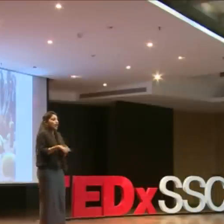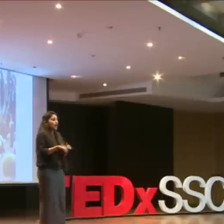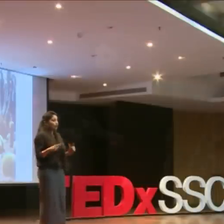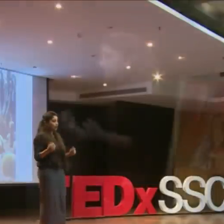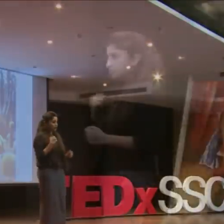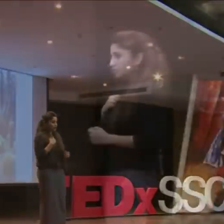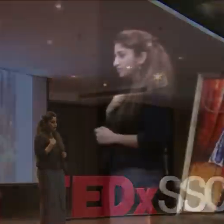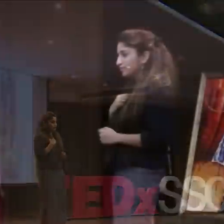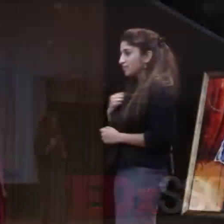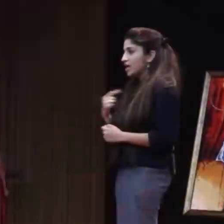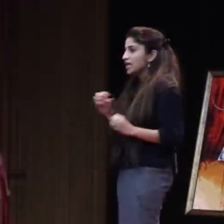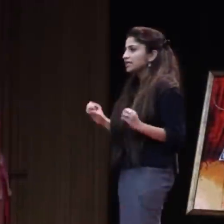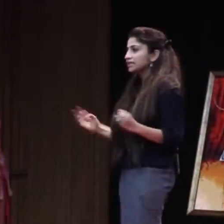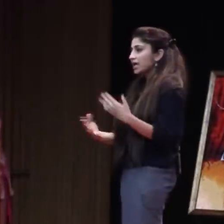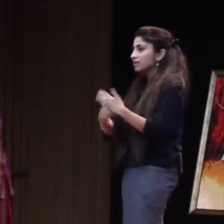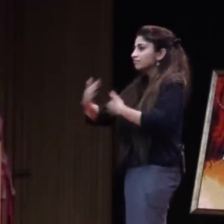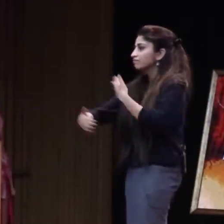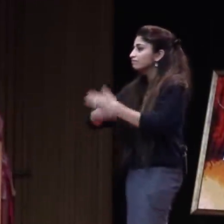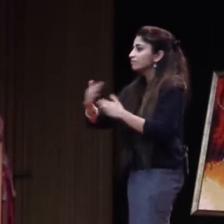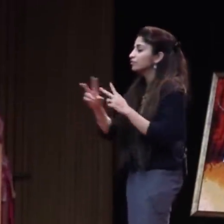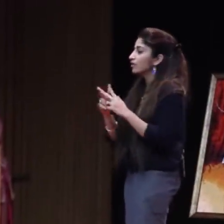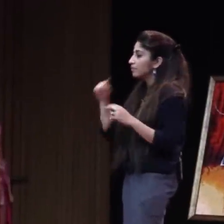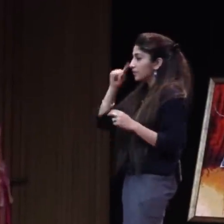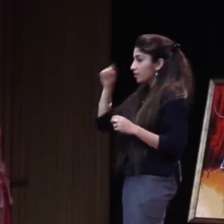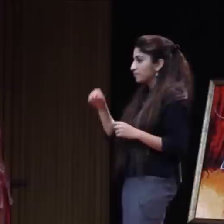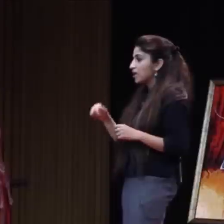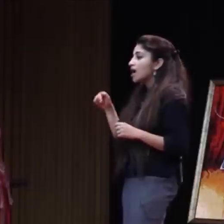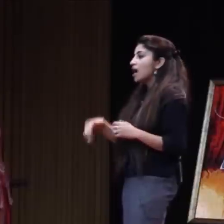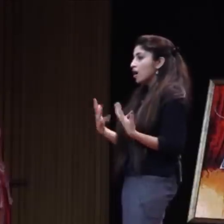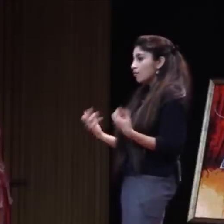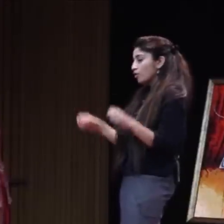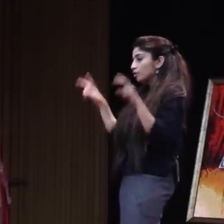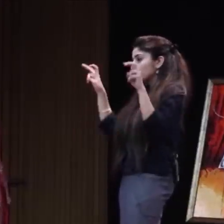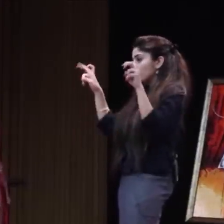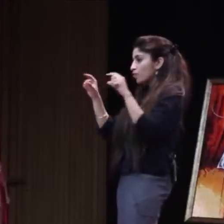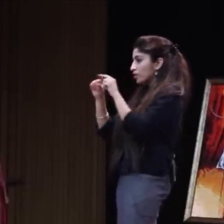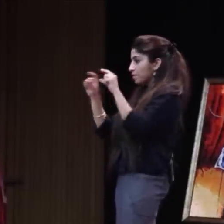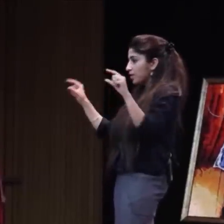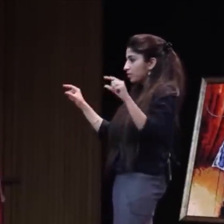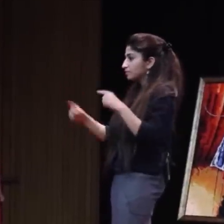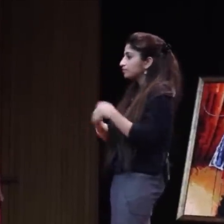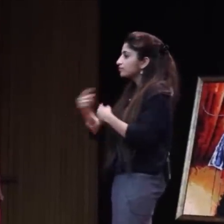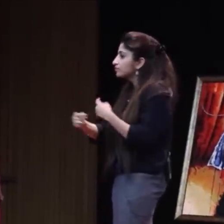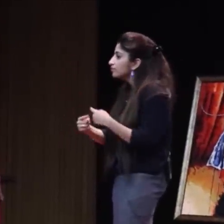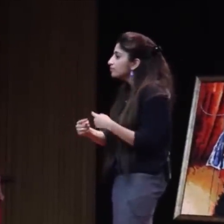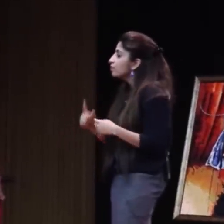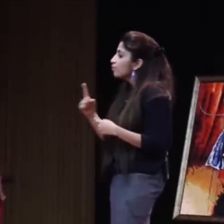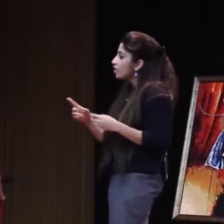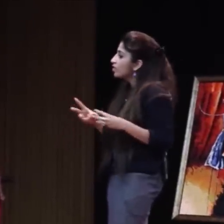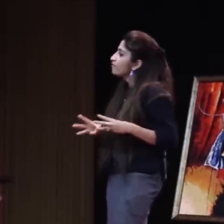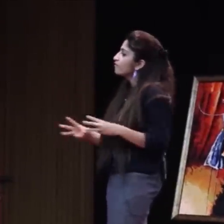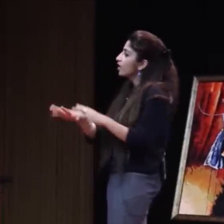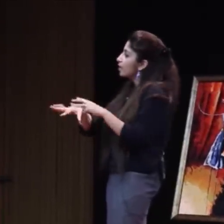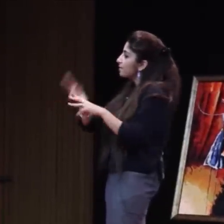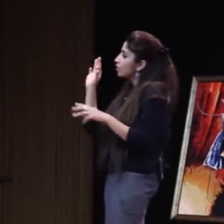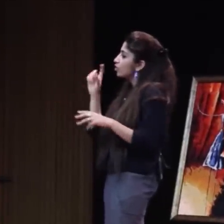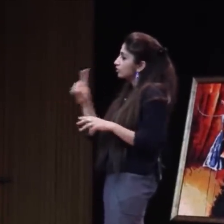tongue, and I was too proud of it, always. One very profound, the inspiration